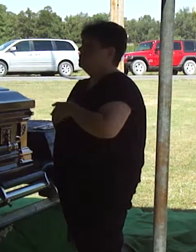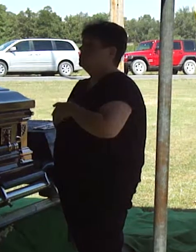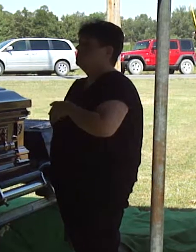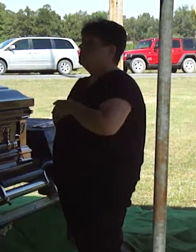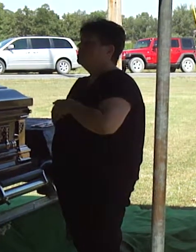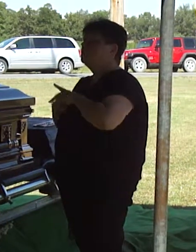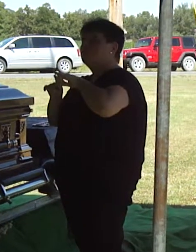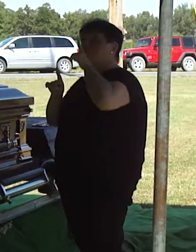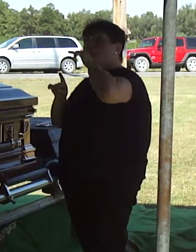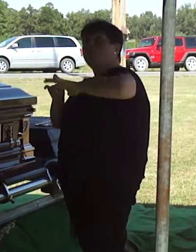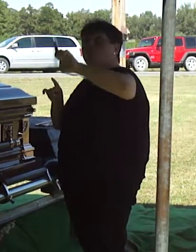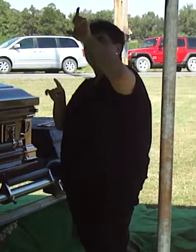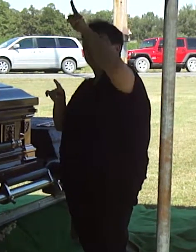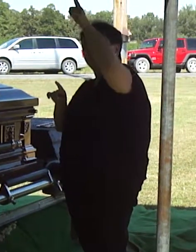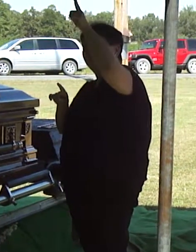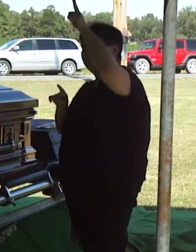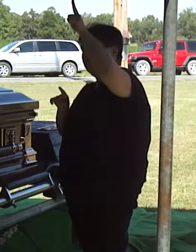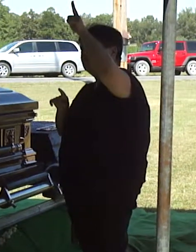But Lord, you,